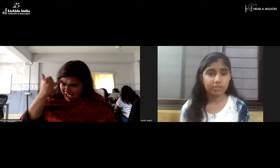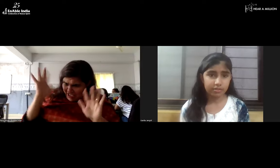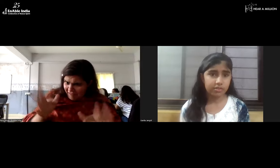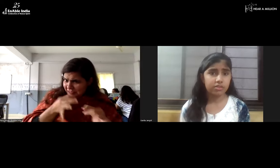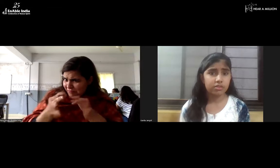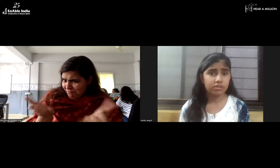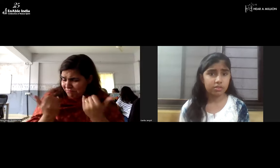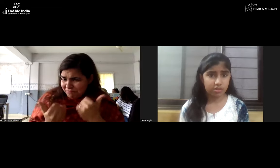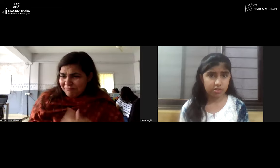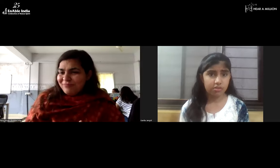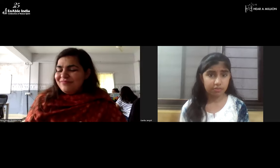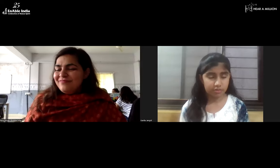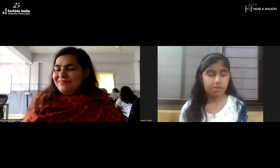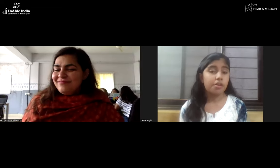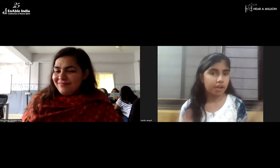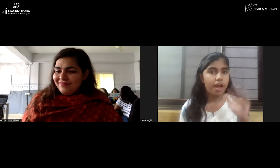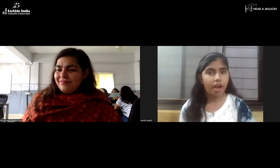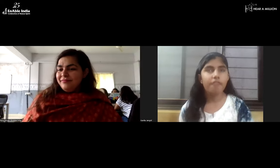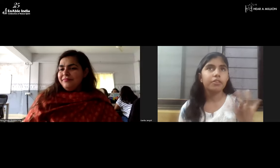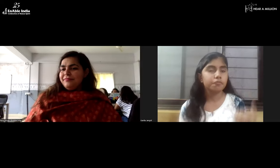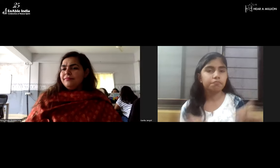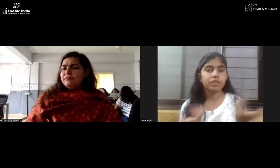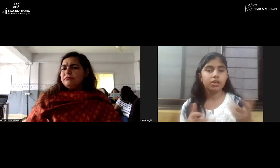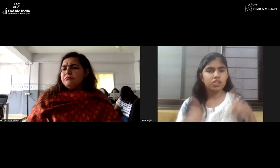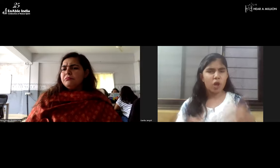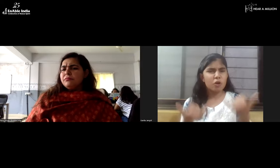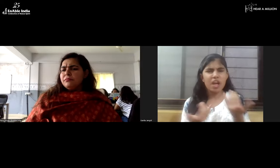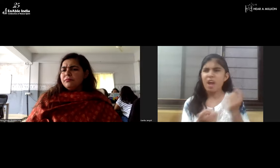Yes, correct, superpower. Just like we have Superman, Spider Man.